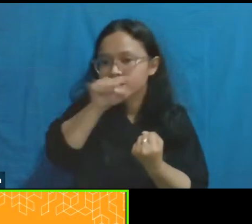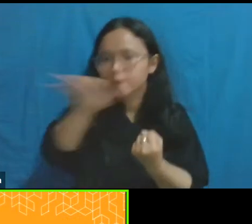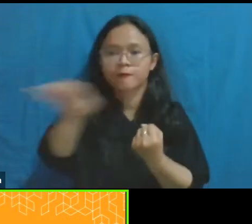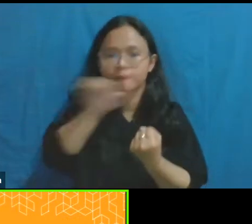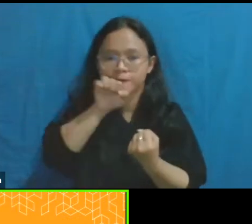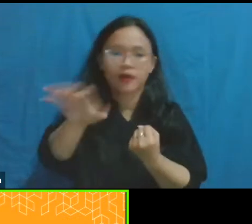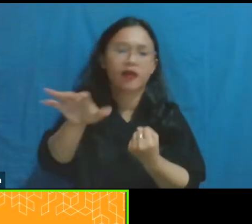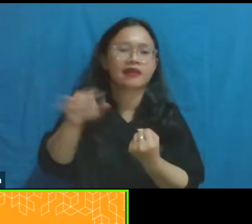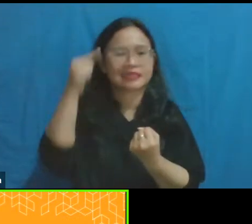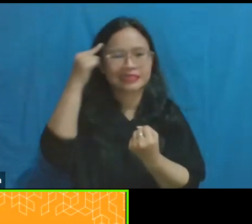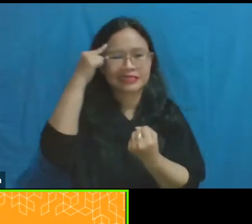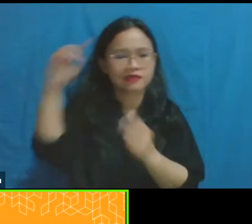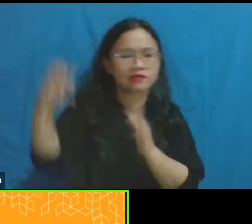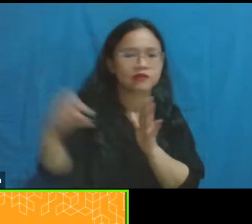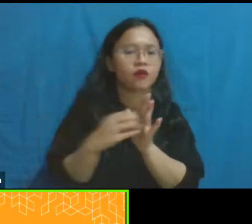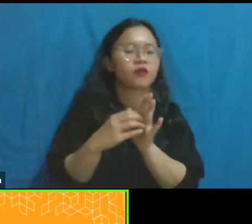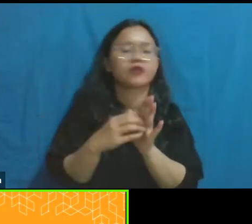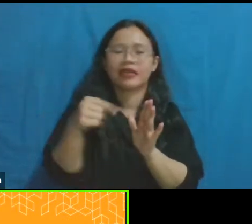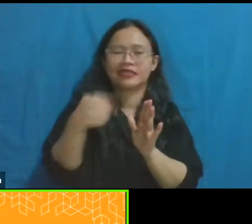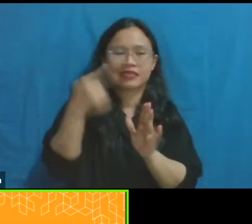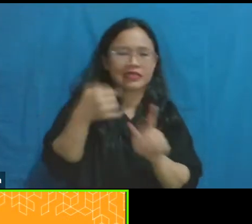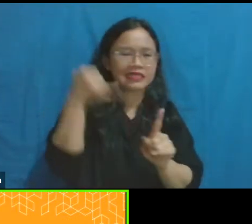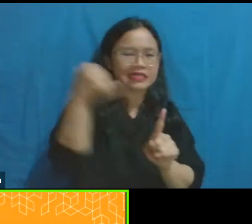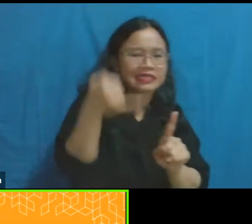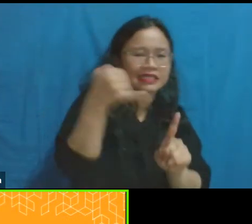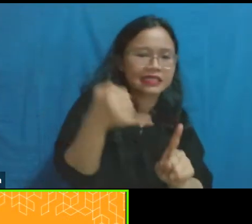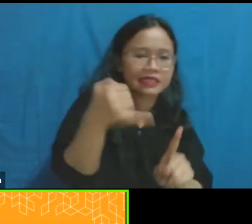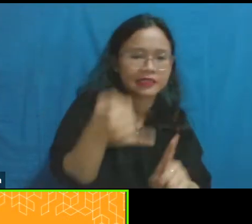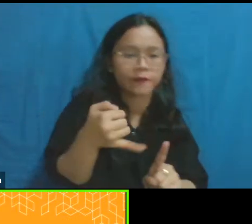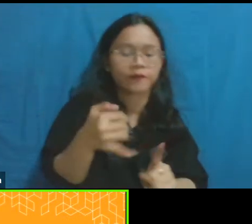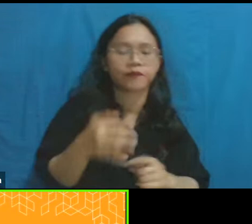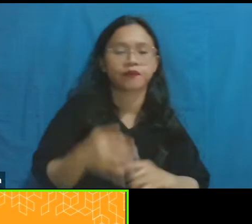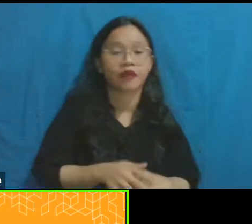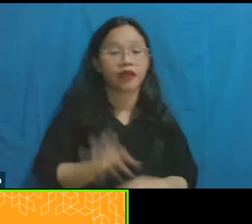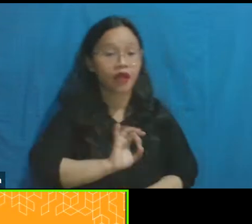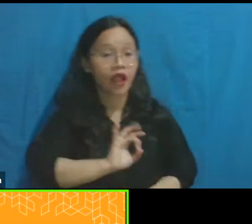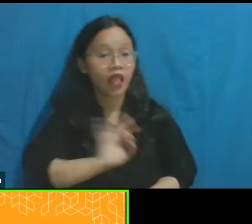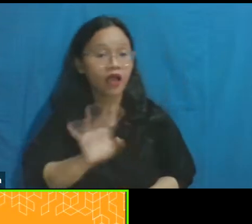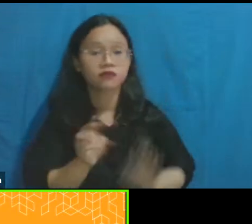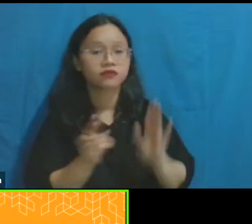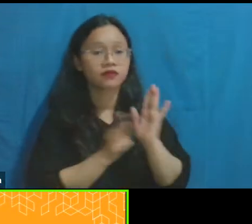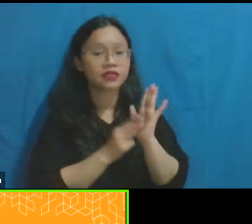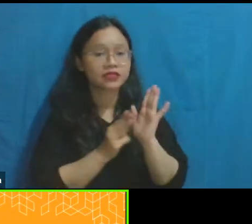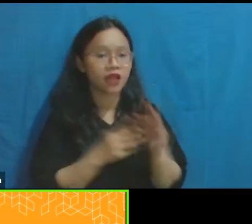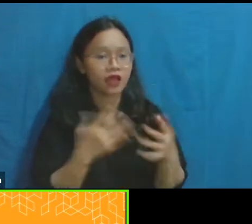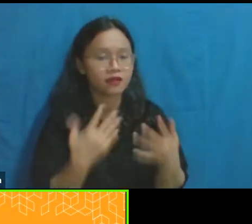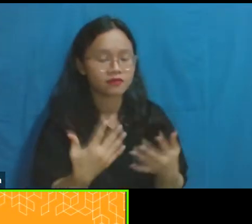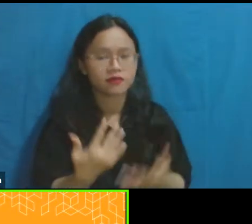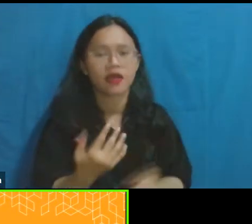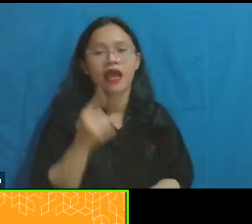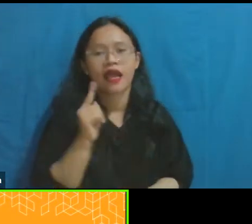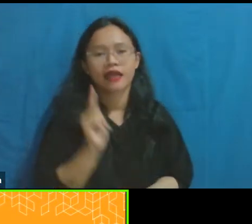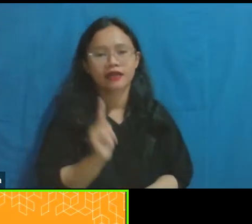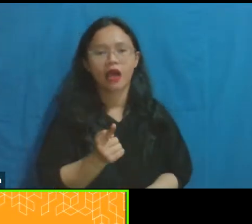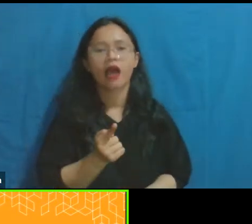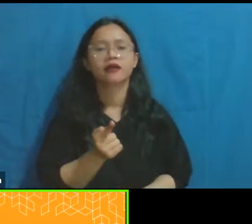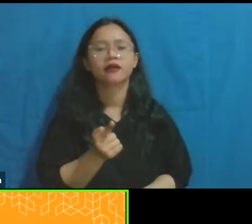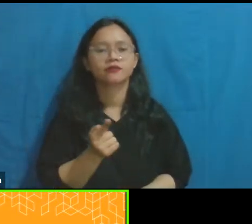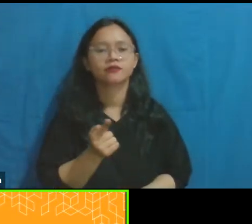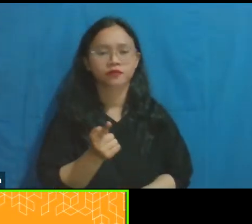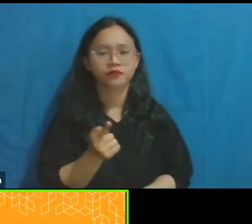your presentation, Masungul, is about the lack of trust in government platform, and it relates to right to feel